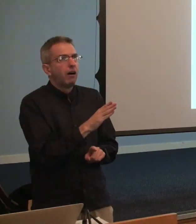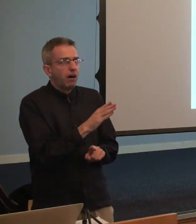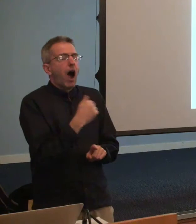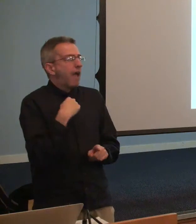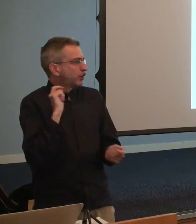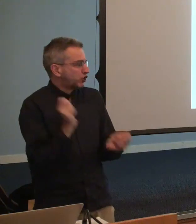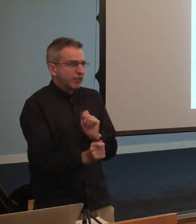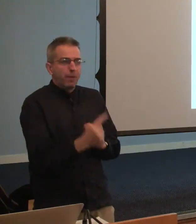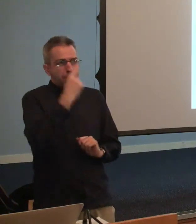particular.